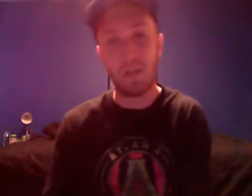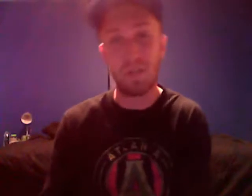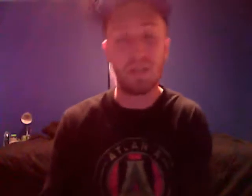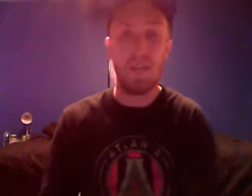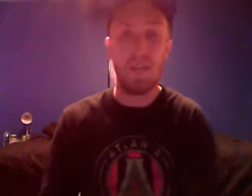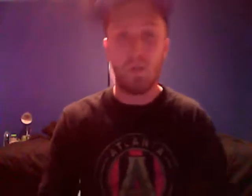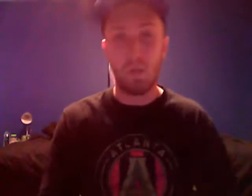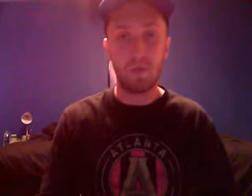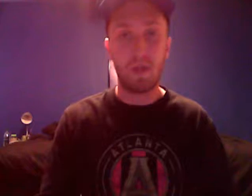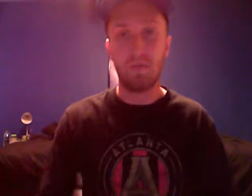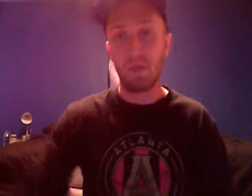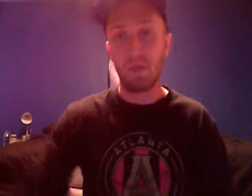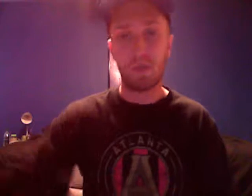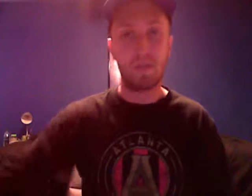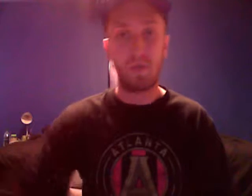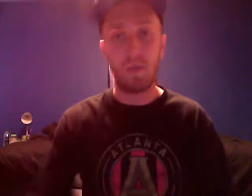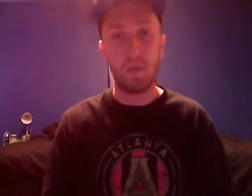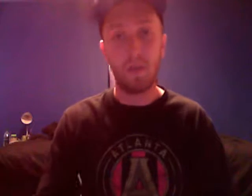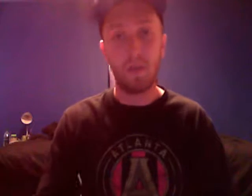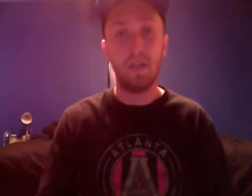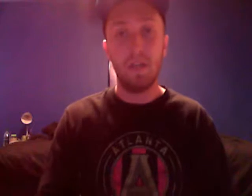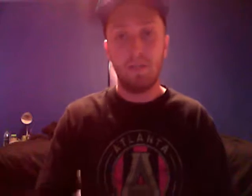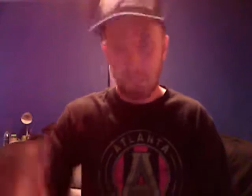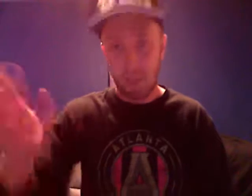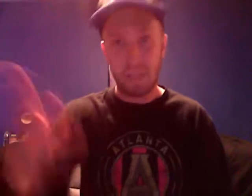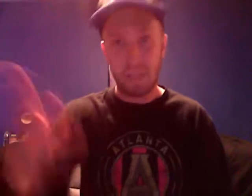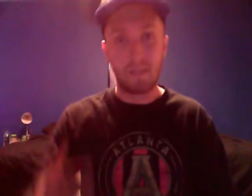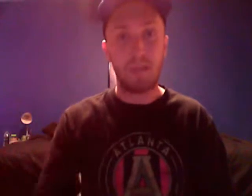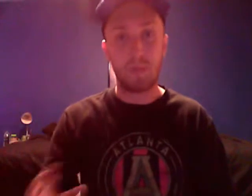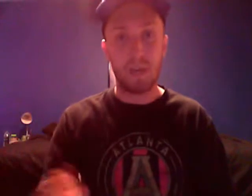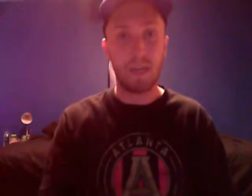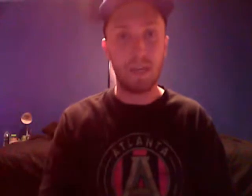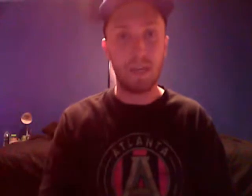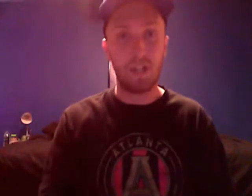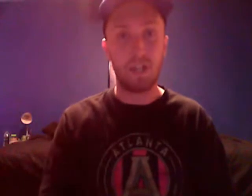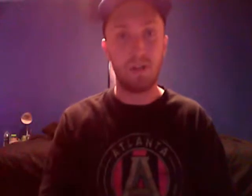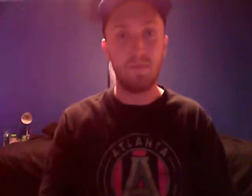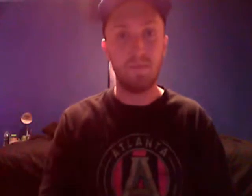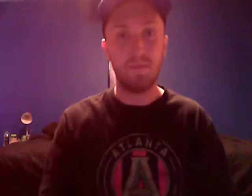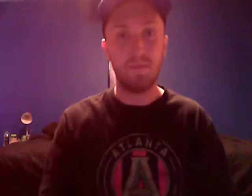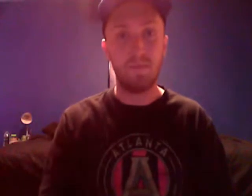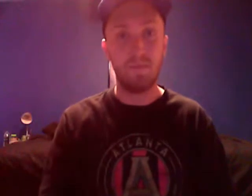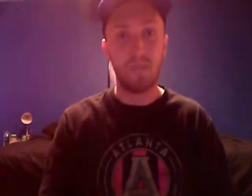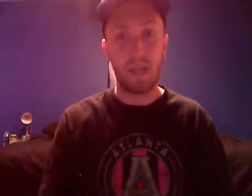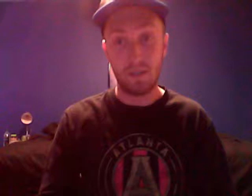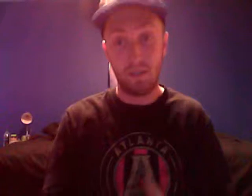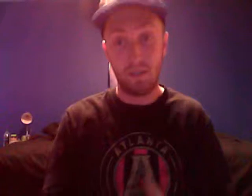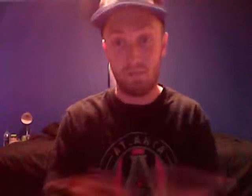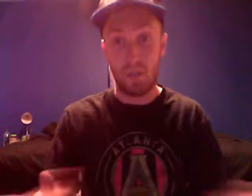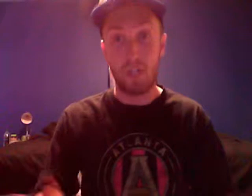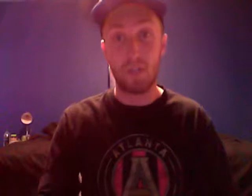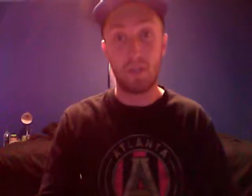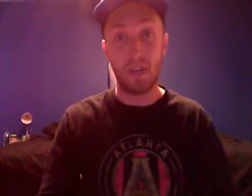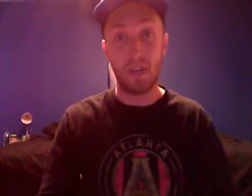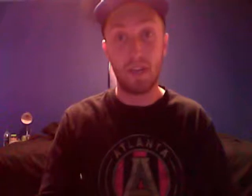in anguish, rolling around. Ball goes out for our throw-in. Play gets stopped so the guy can get checked on. As they're checking on the guy,